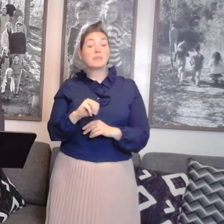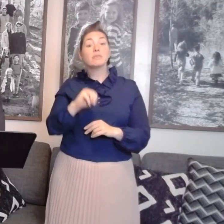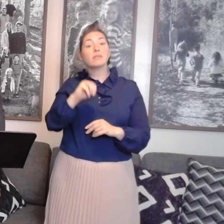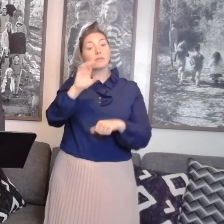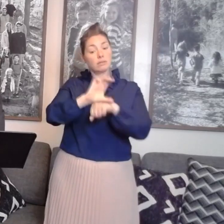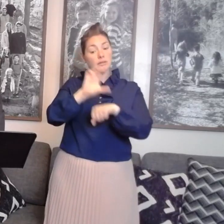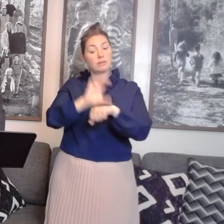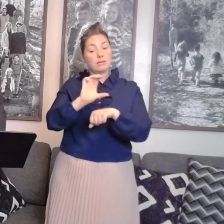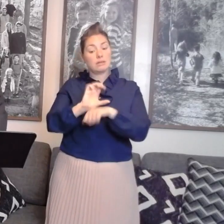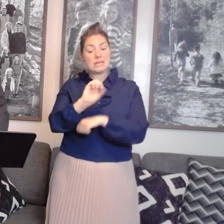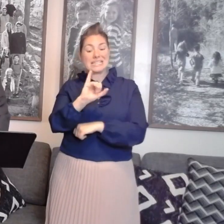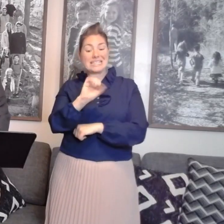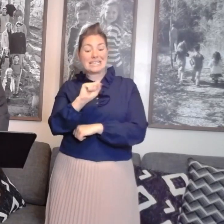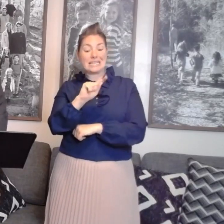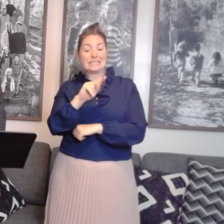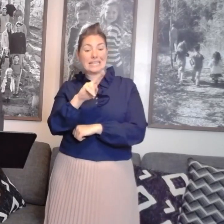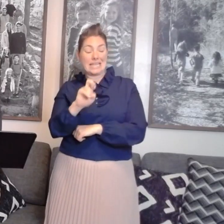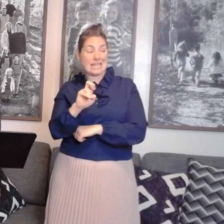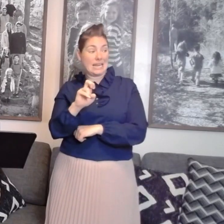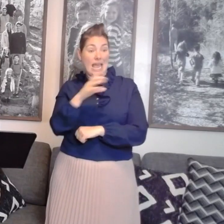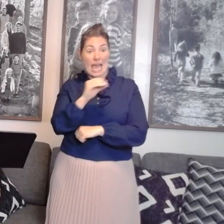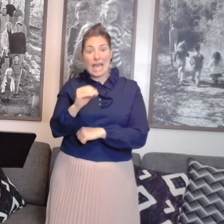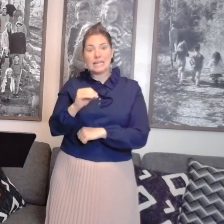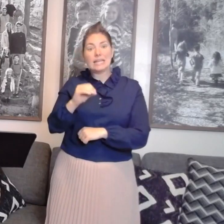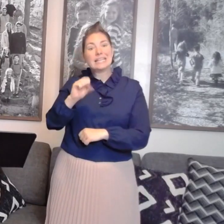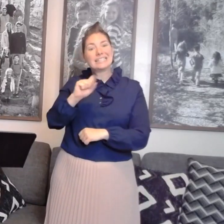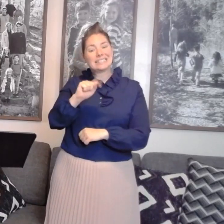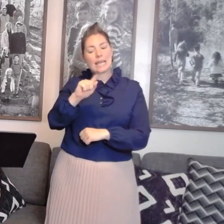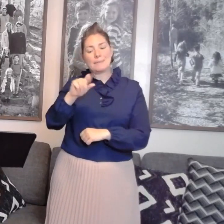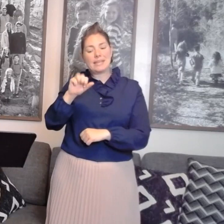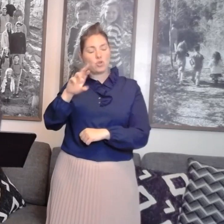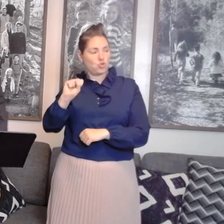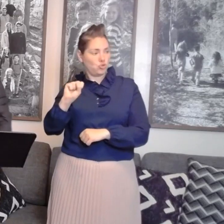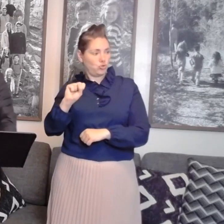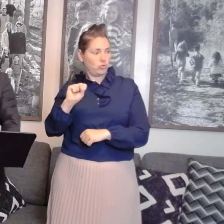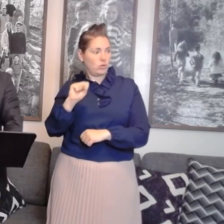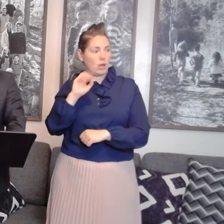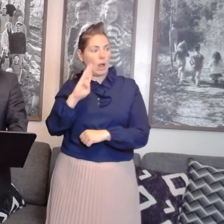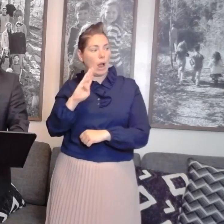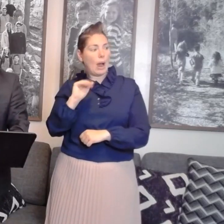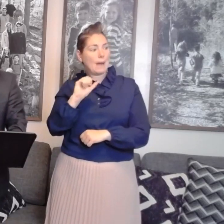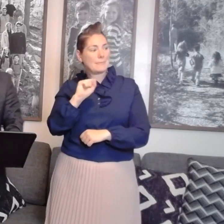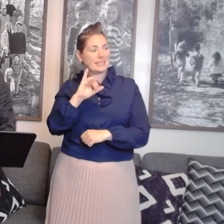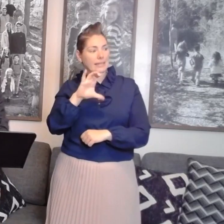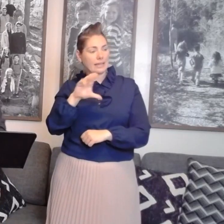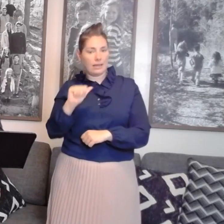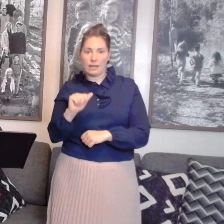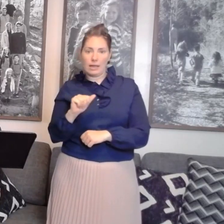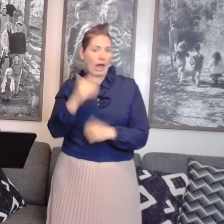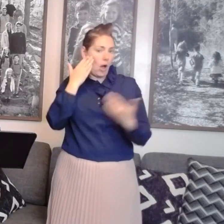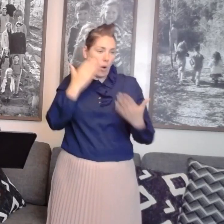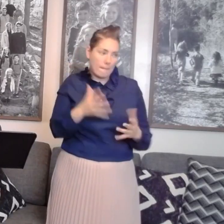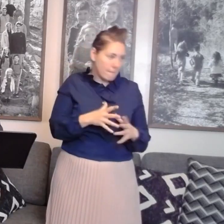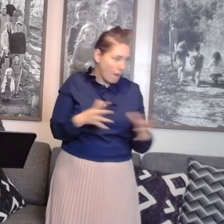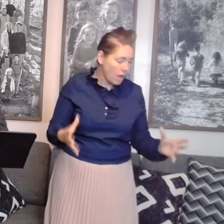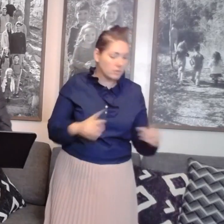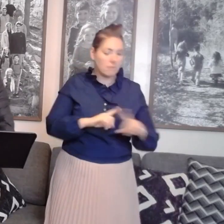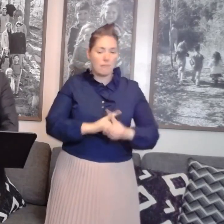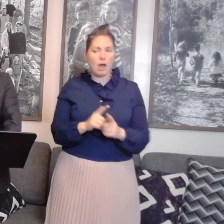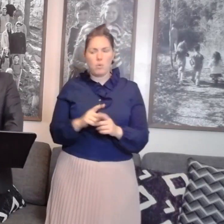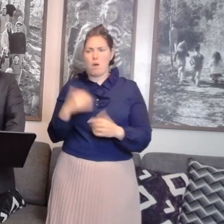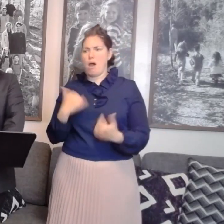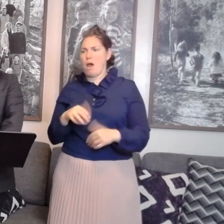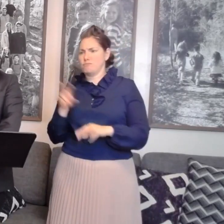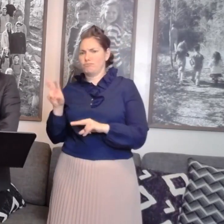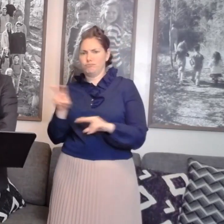Basilica. And I know that I do not know much, but I do know that I admire all of those places